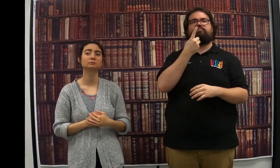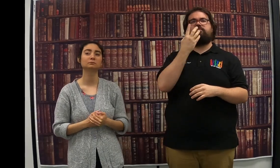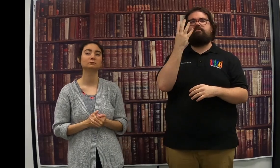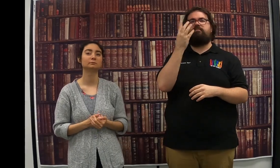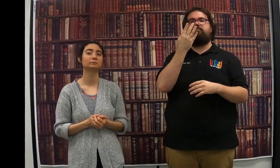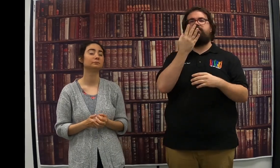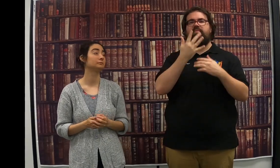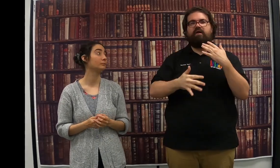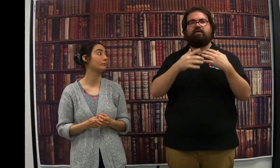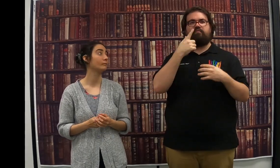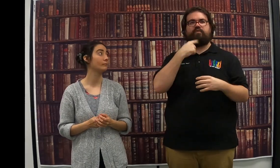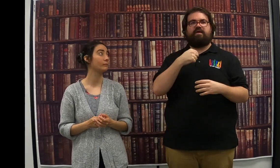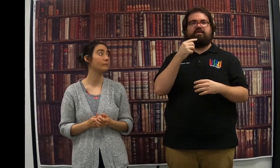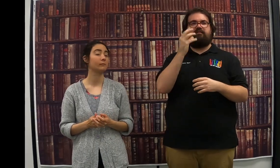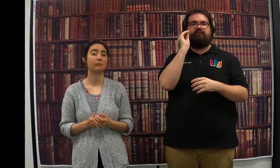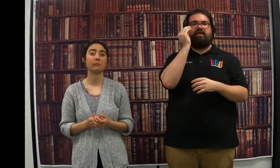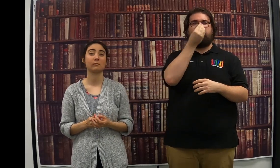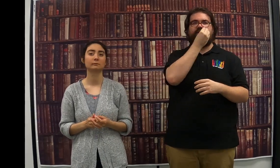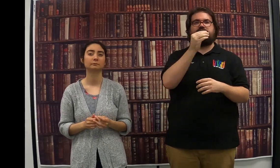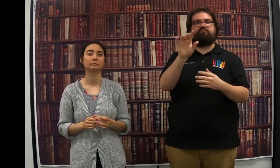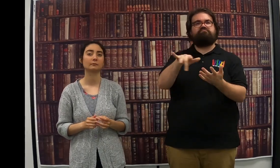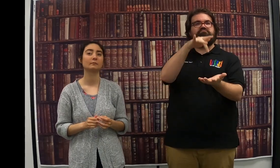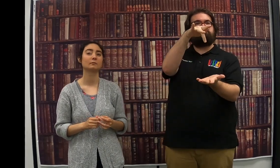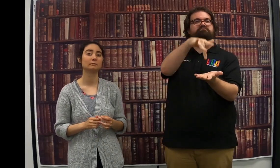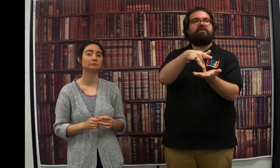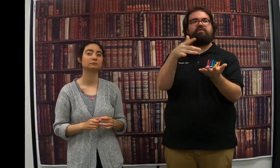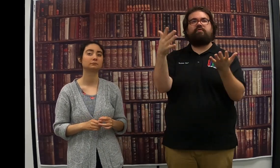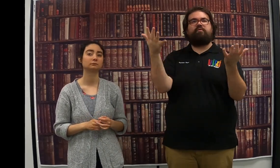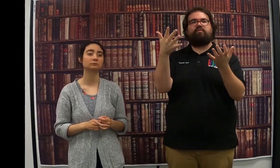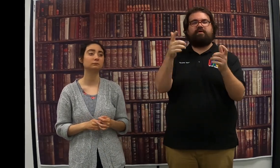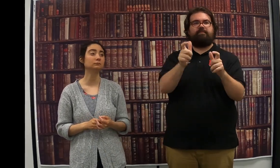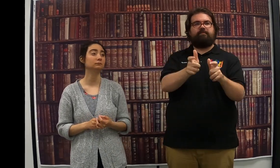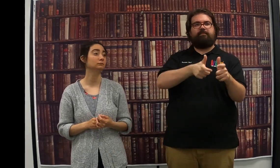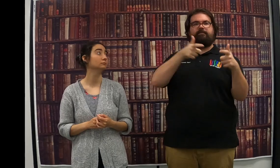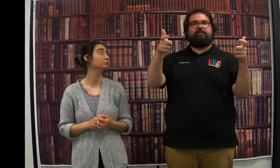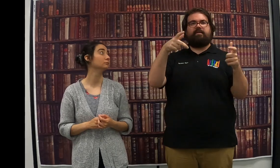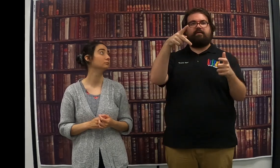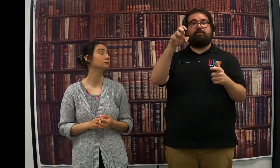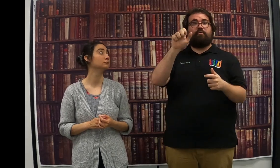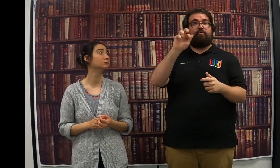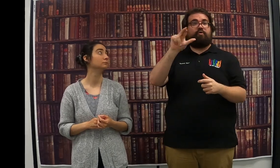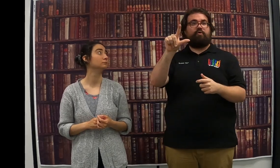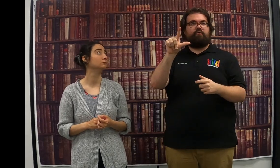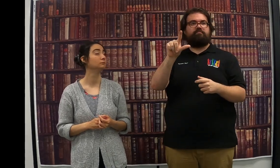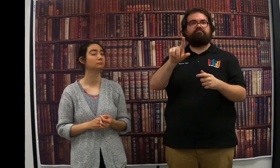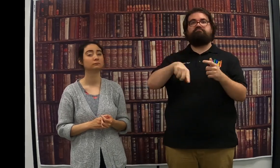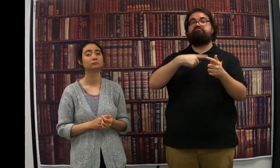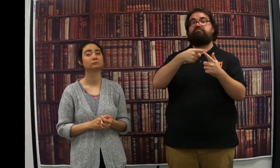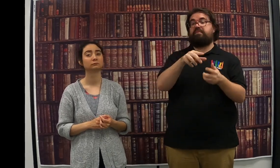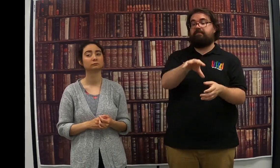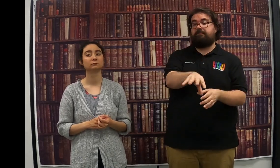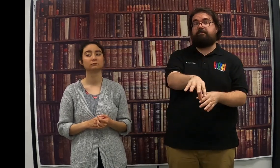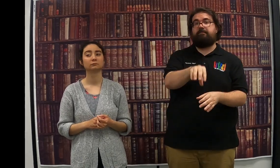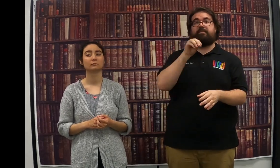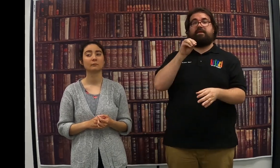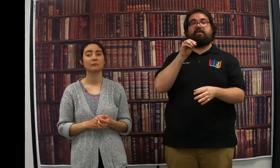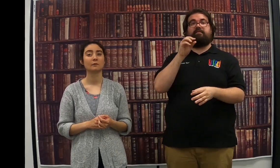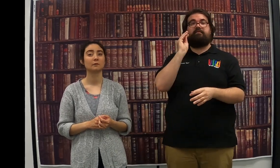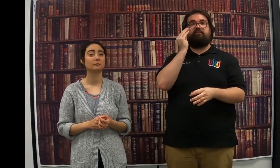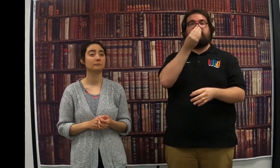a blood-red flower, in the middle of which was a beautiful large pearl, that he picked the flower and